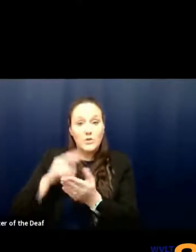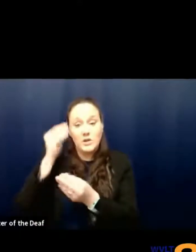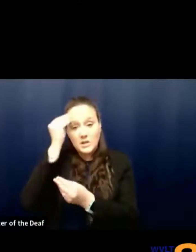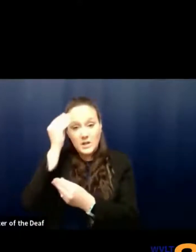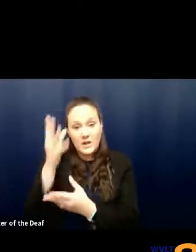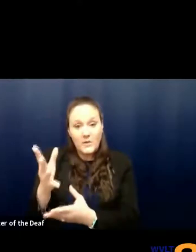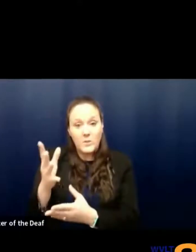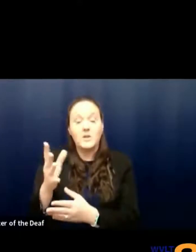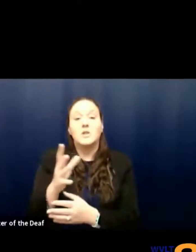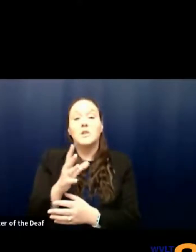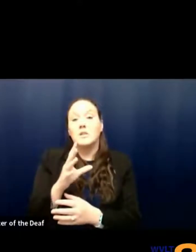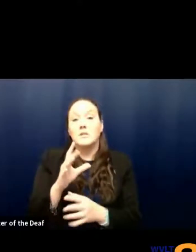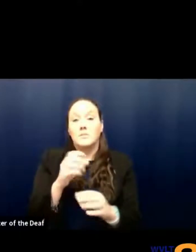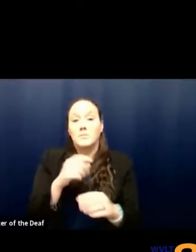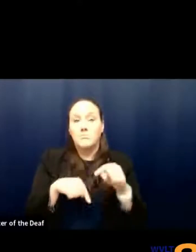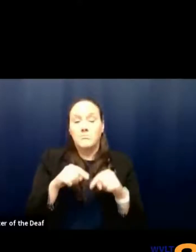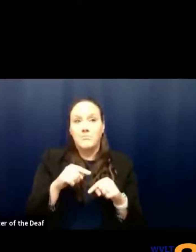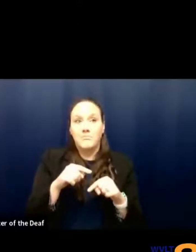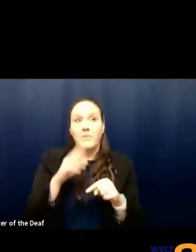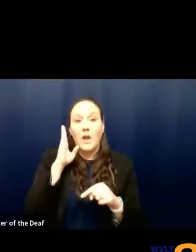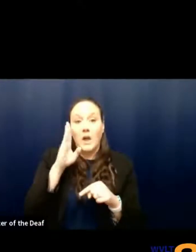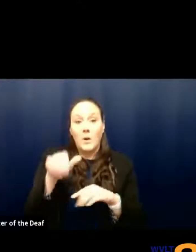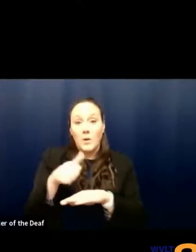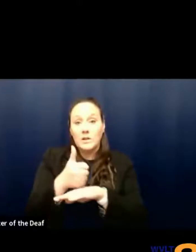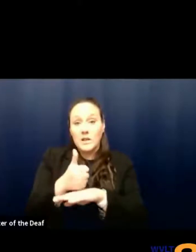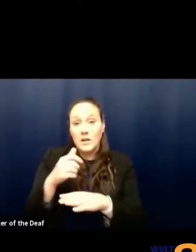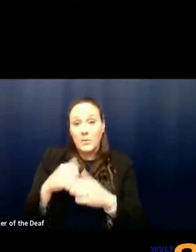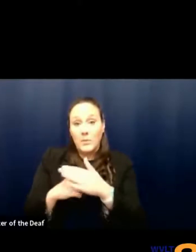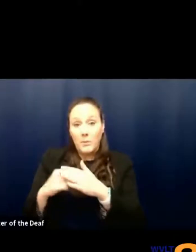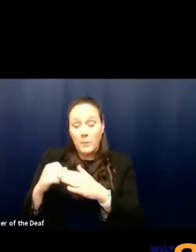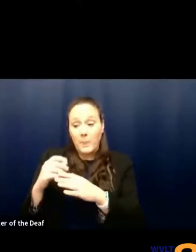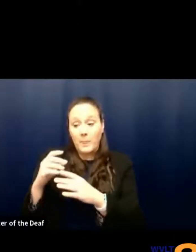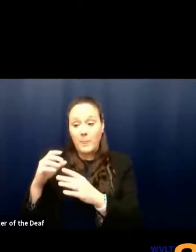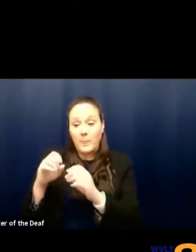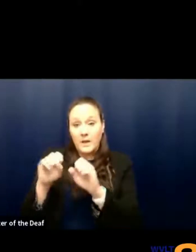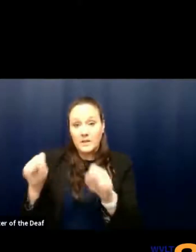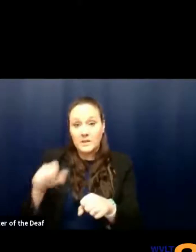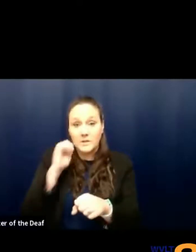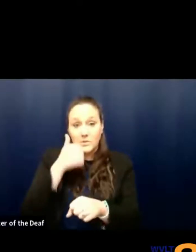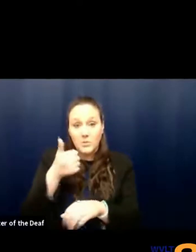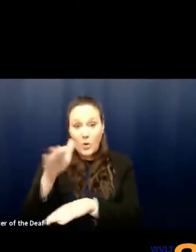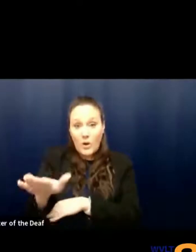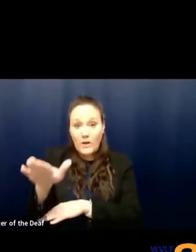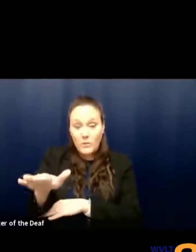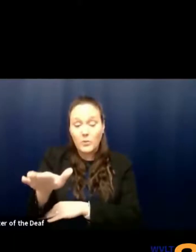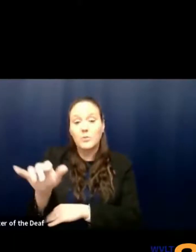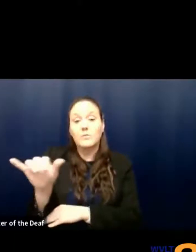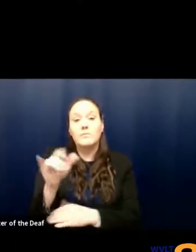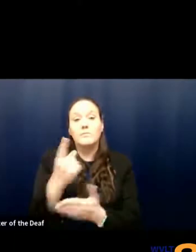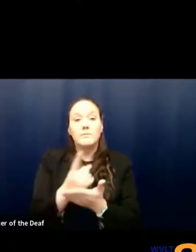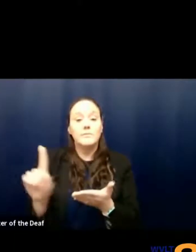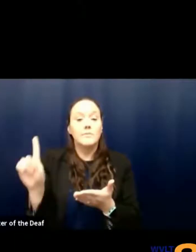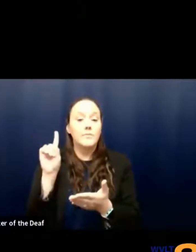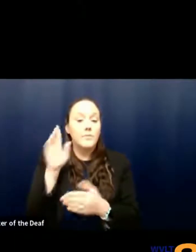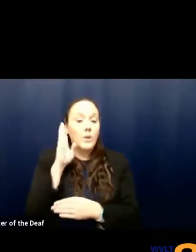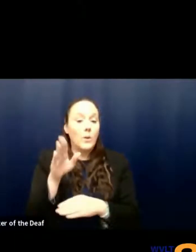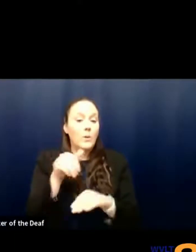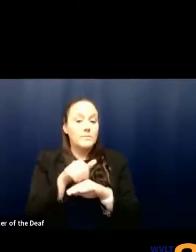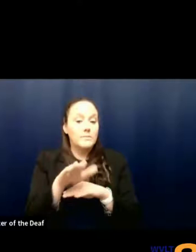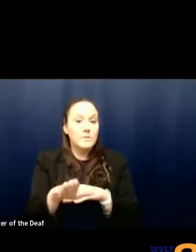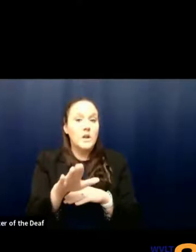registration platform tomorrow afternoon. And as we did last week, we will send out a notification